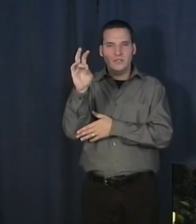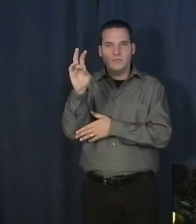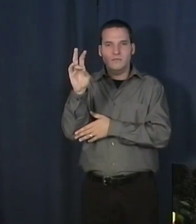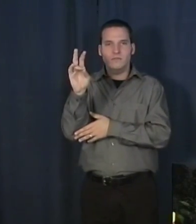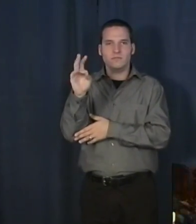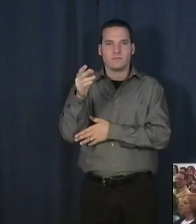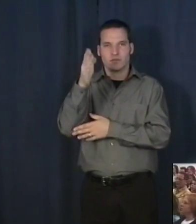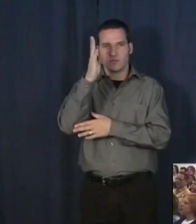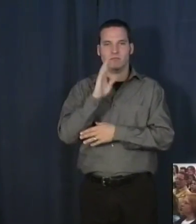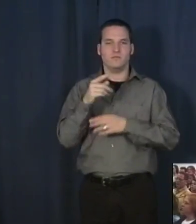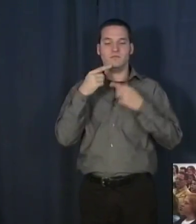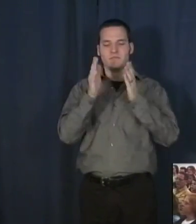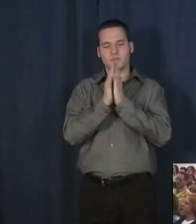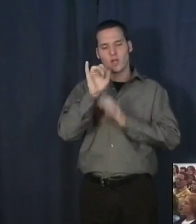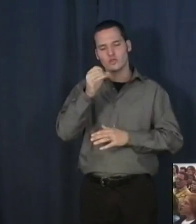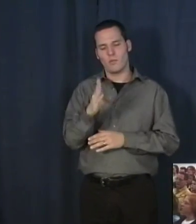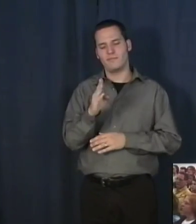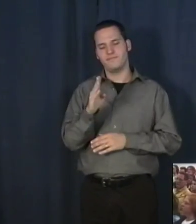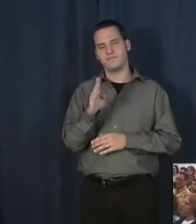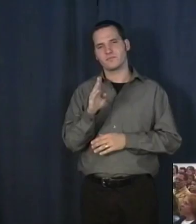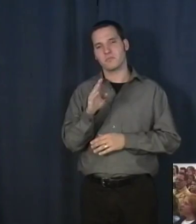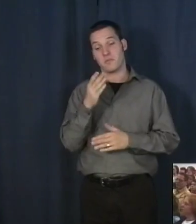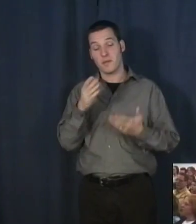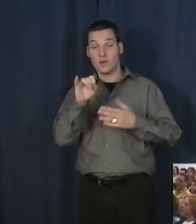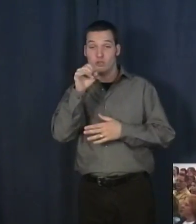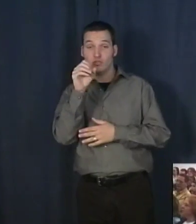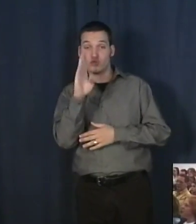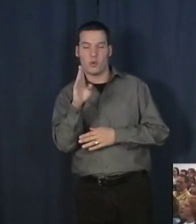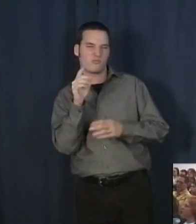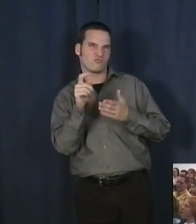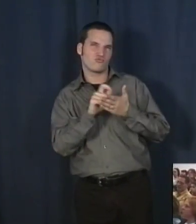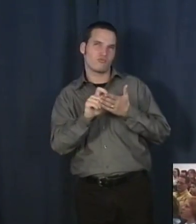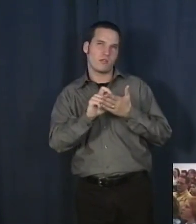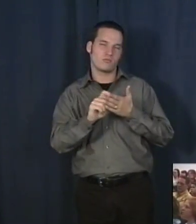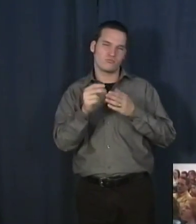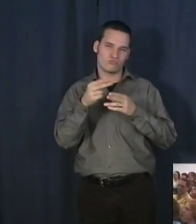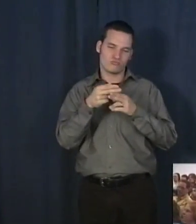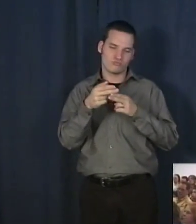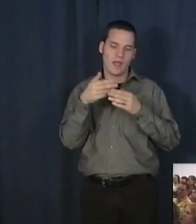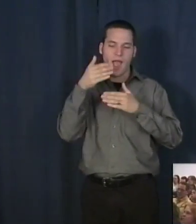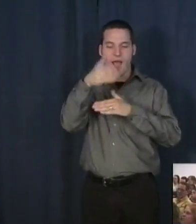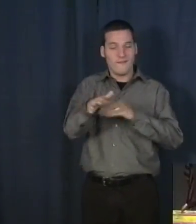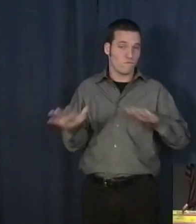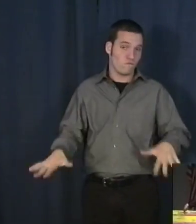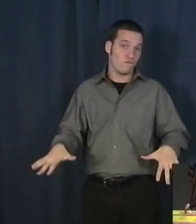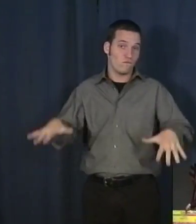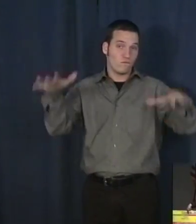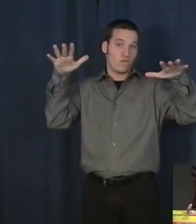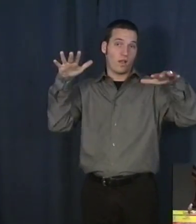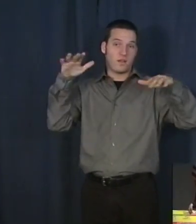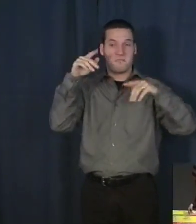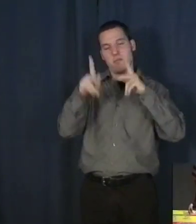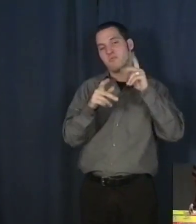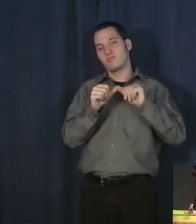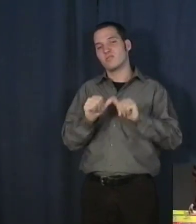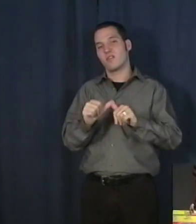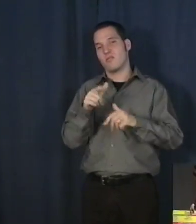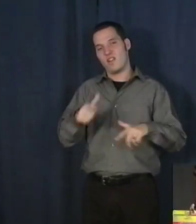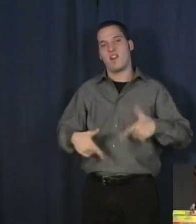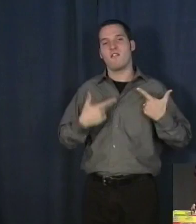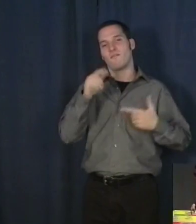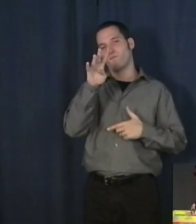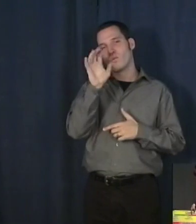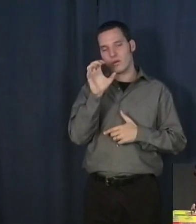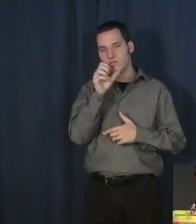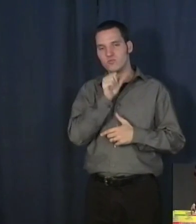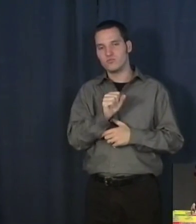1977? God asked Job this question. Probably Job was written shortly after the flood, right about in this time, when people are still living to be 400